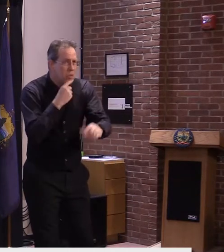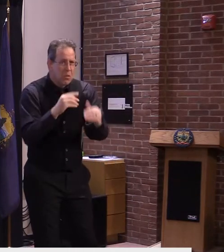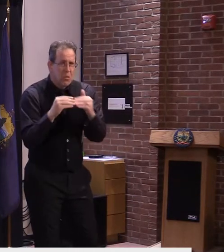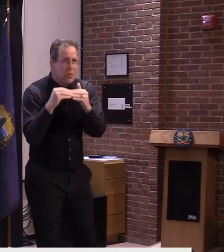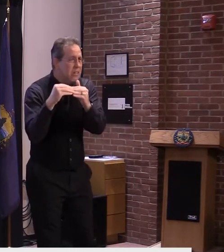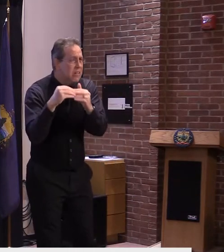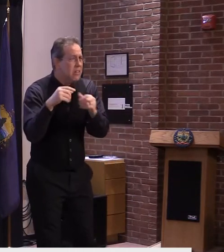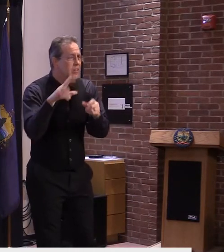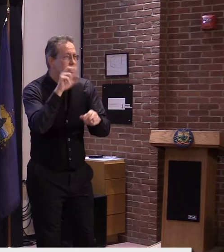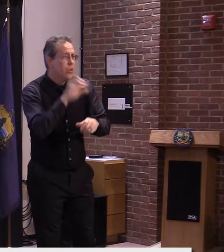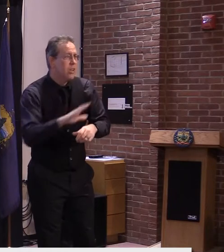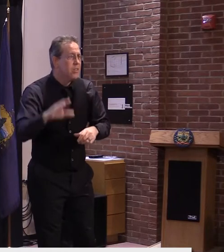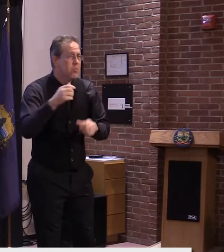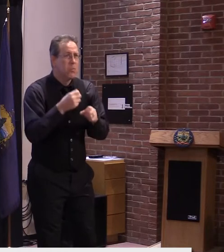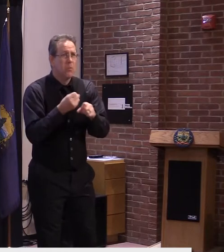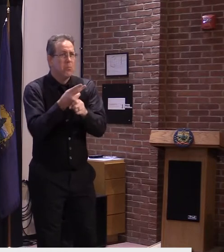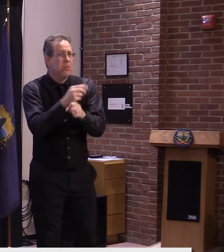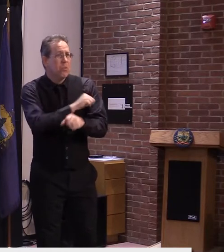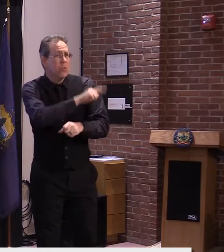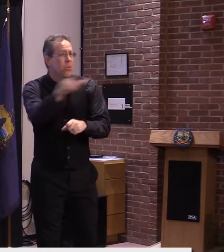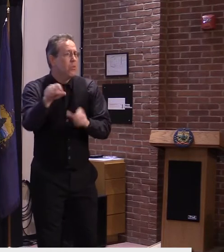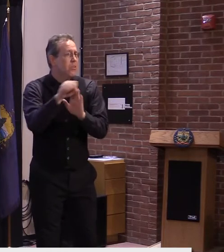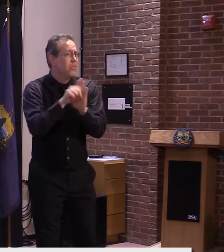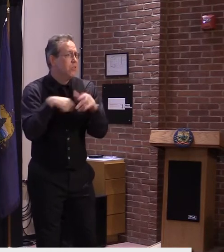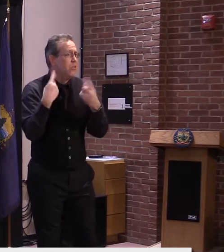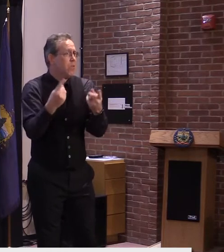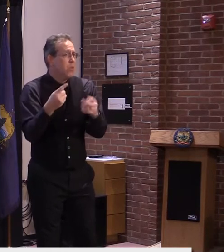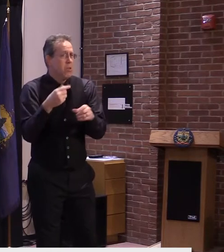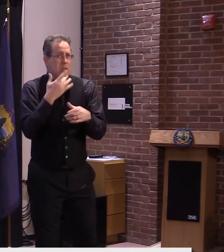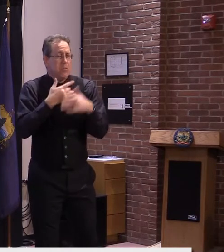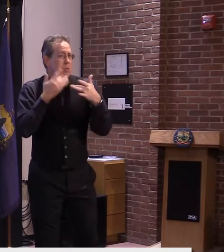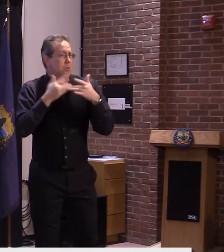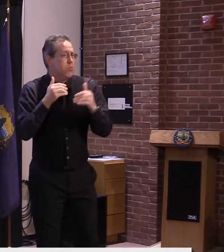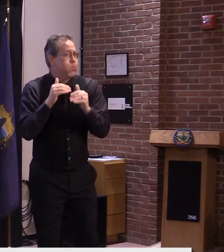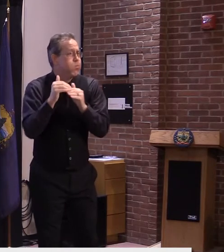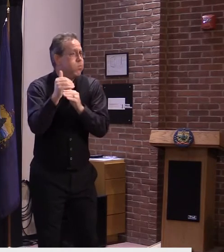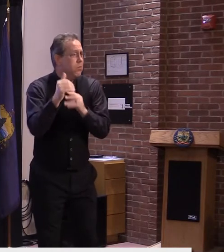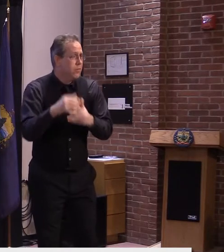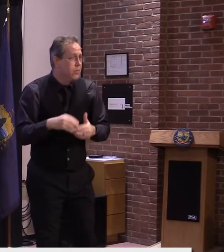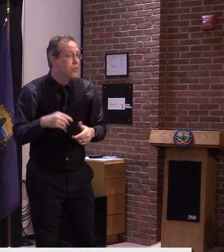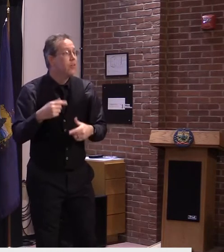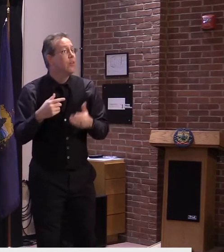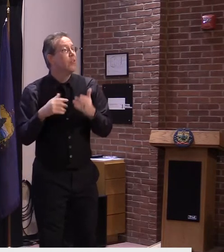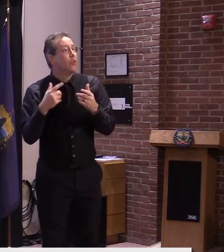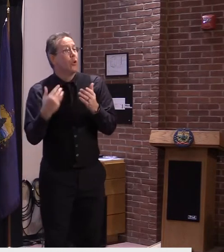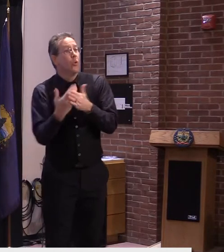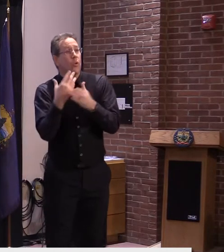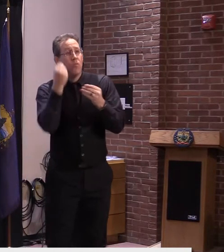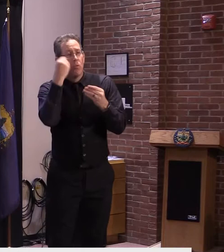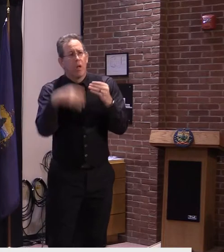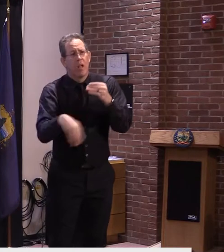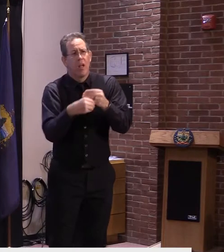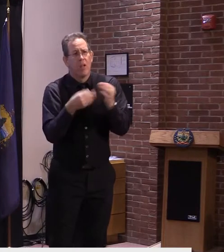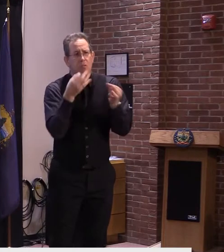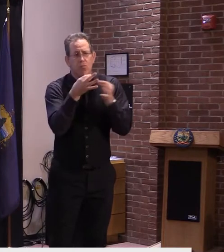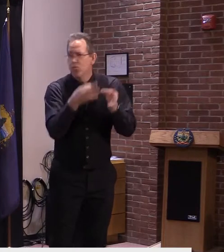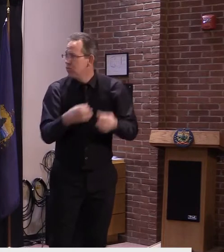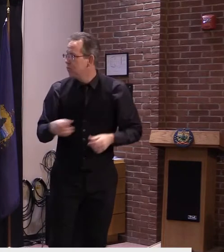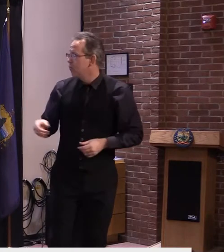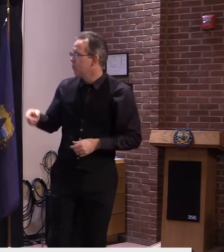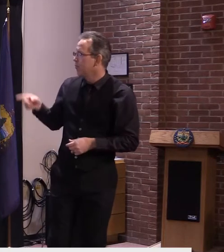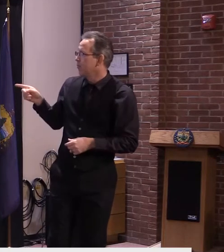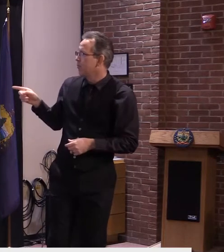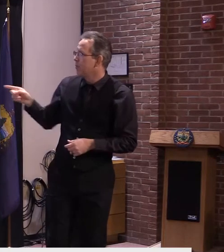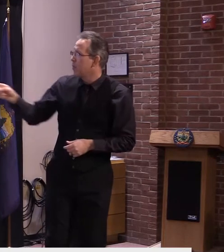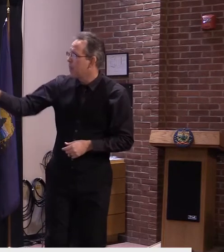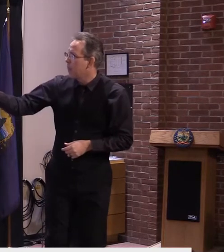in terms of the rankings. And some new data that we're showing this week for the first time, those 12 to 17, per the